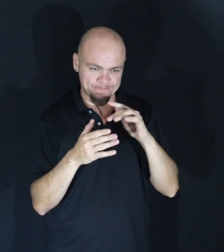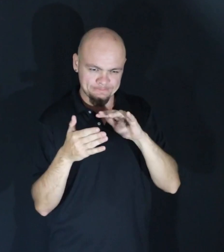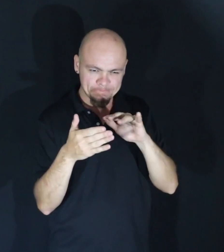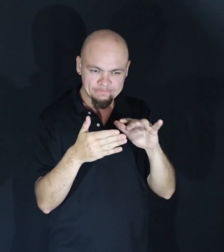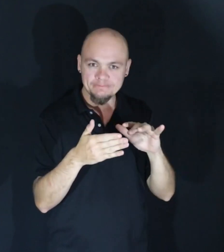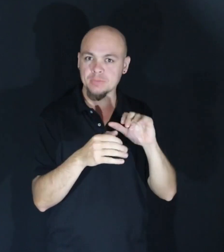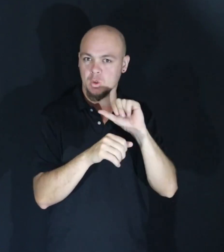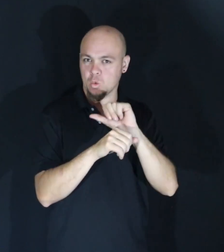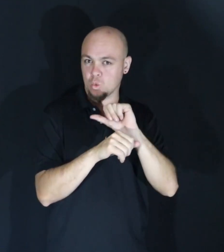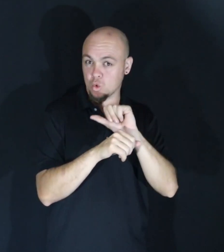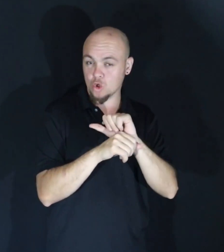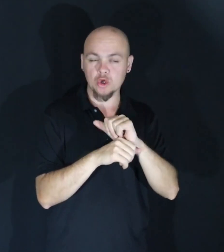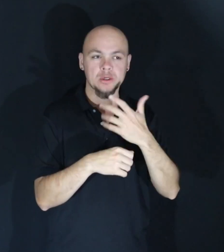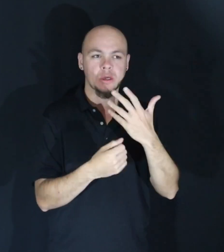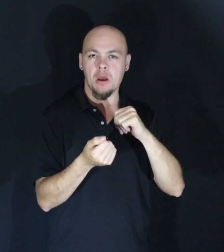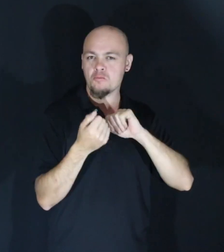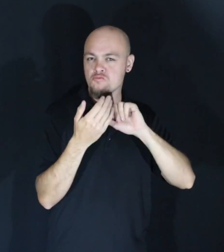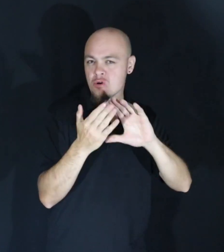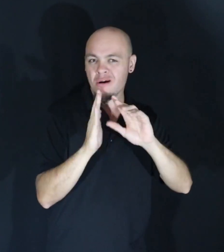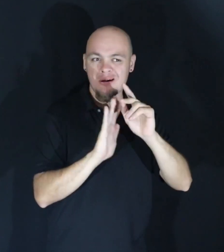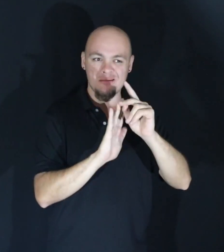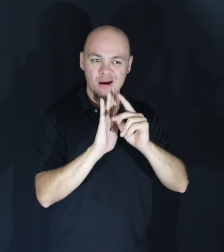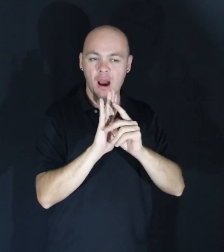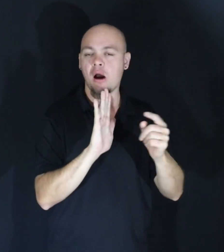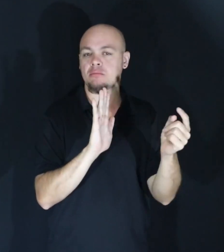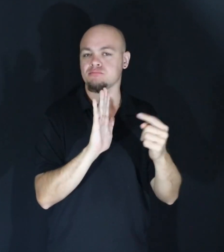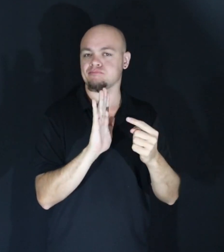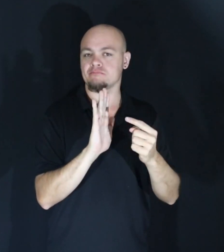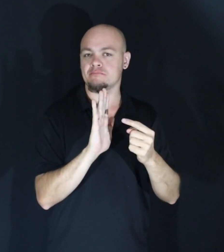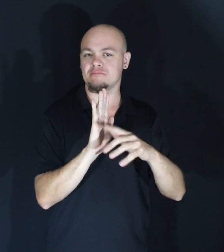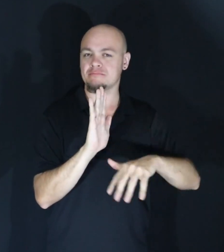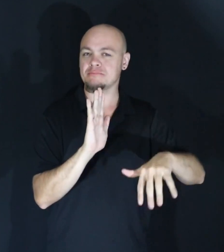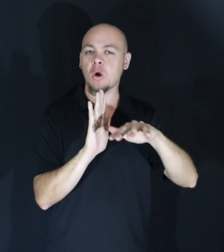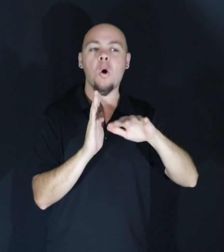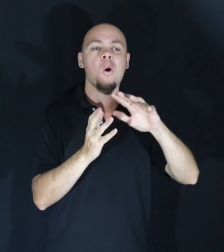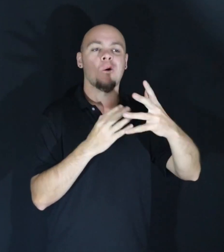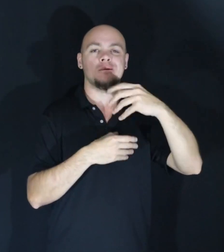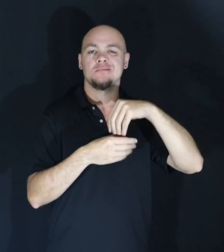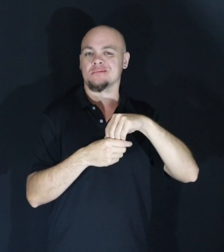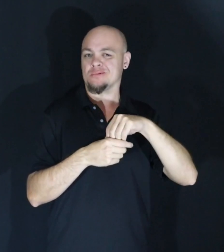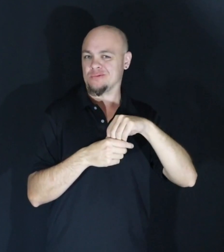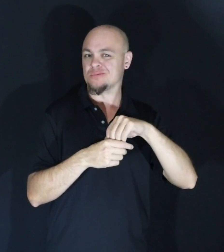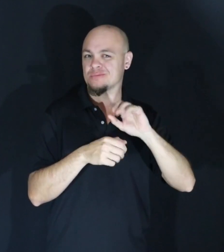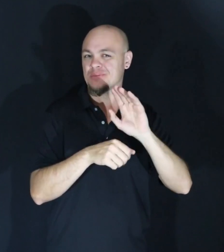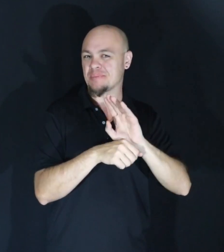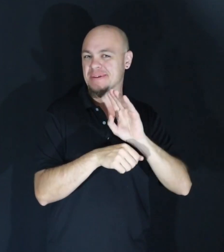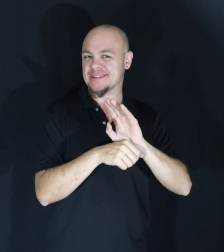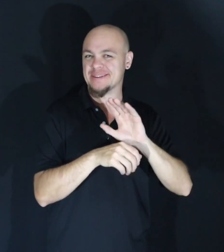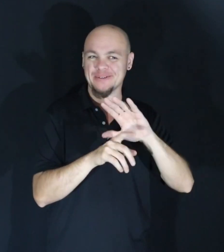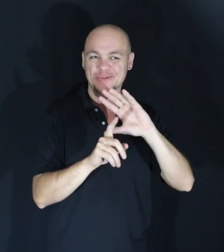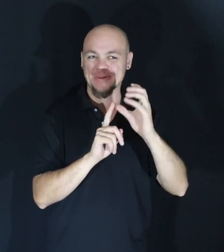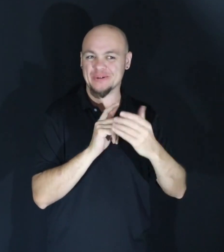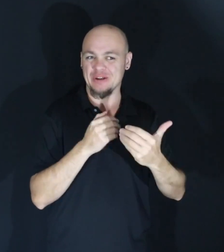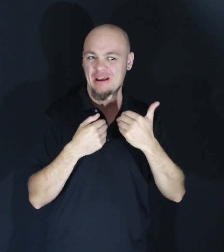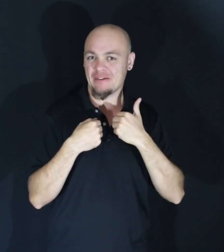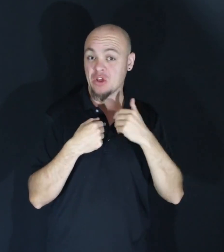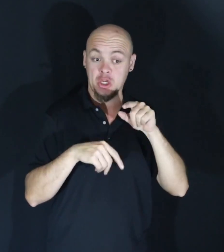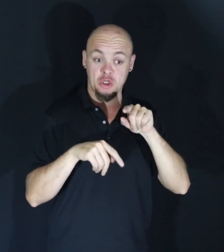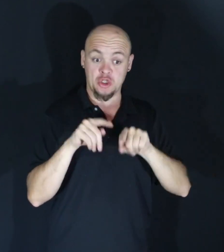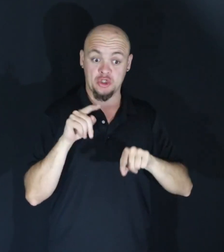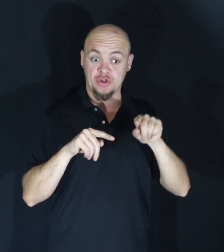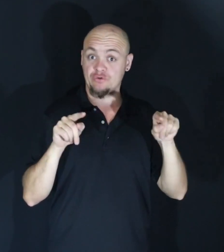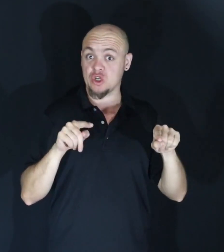of work, methodologies, and a practice in place that's truly driving an inclusive business culture. You can't have